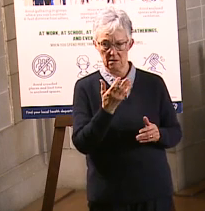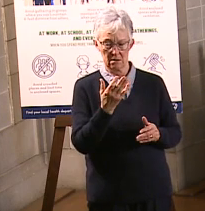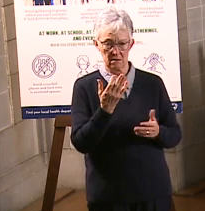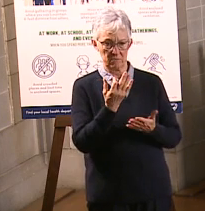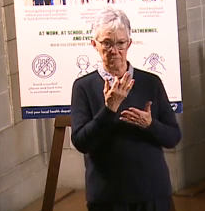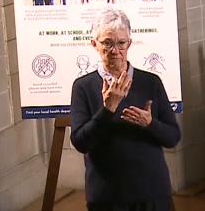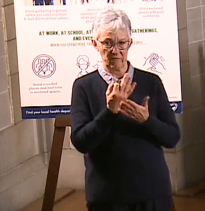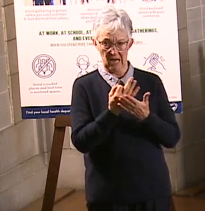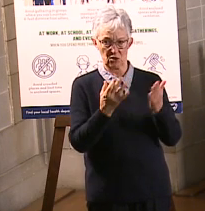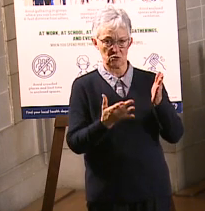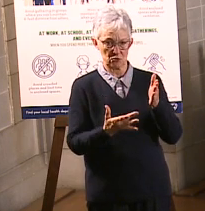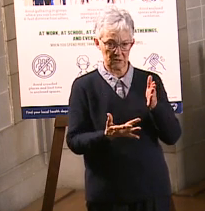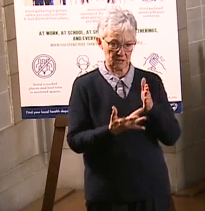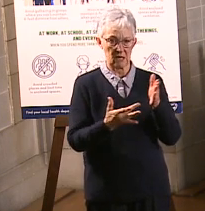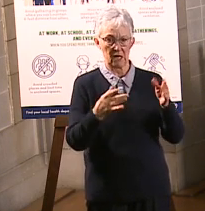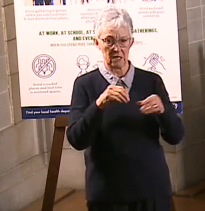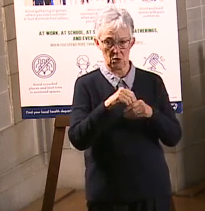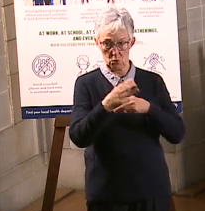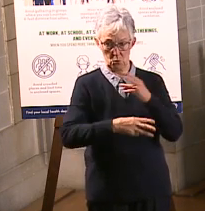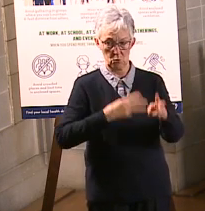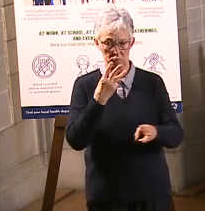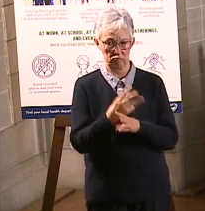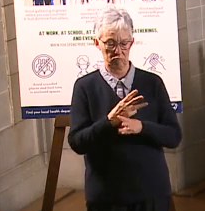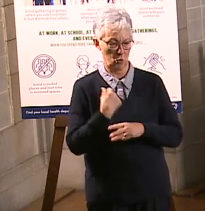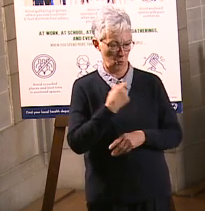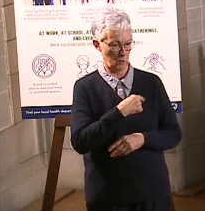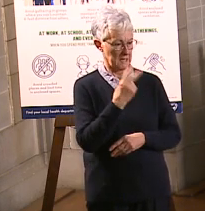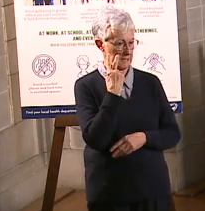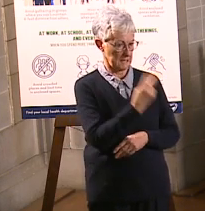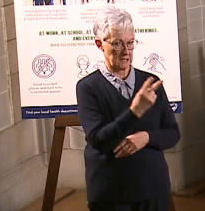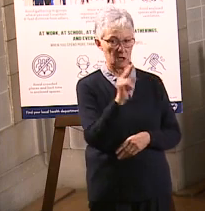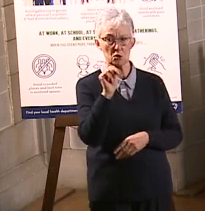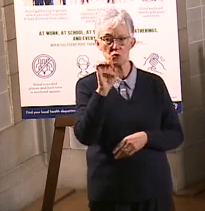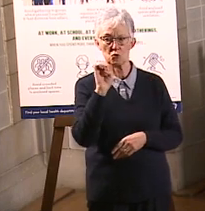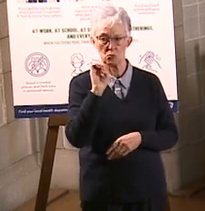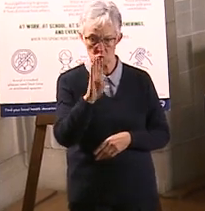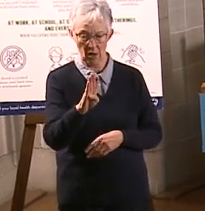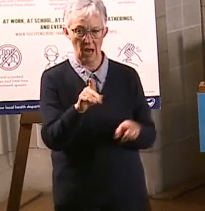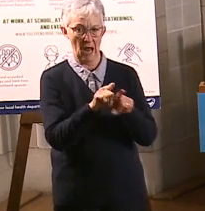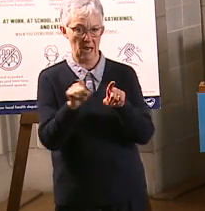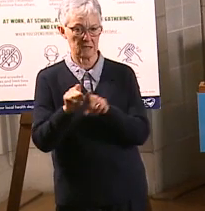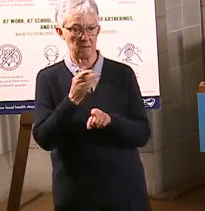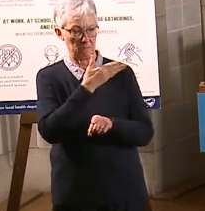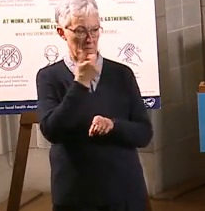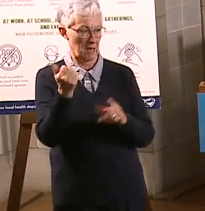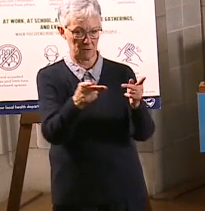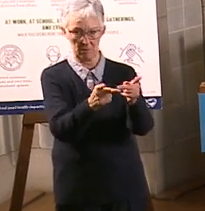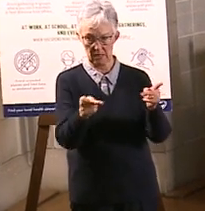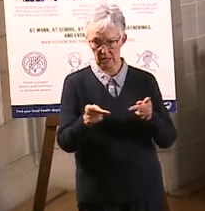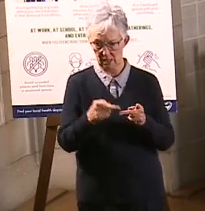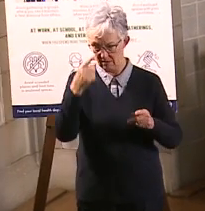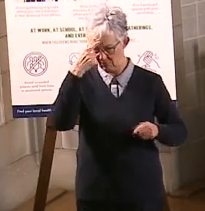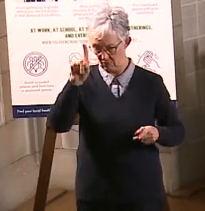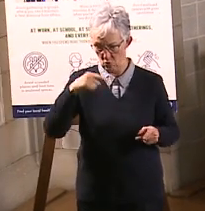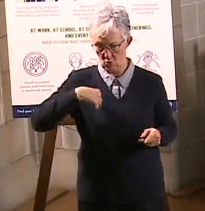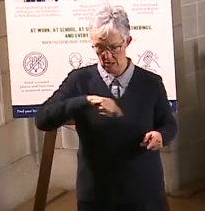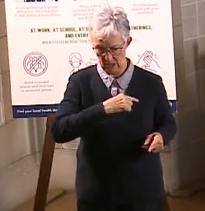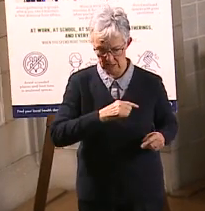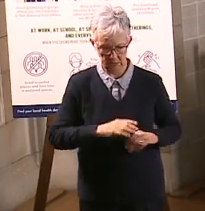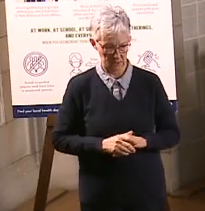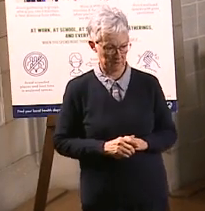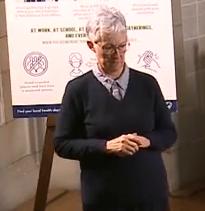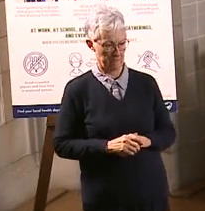as a strategic location for us in the go-forward plans. And our ability to attract